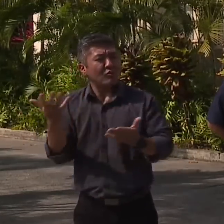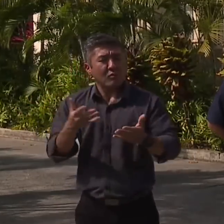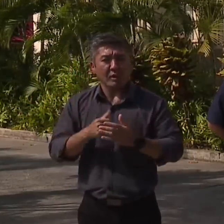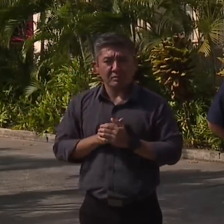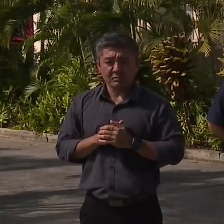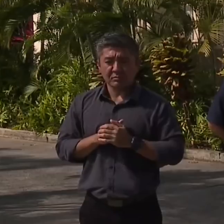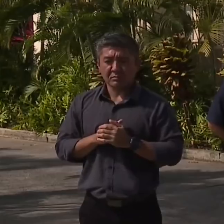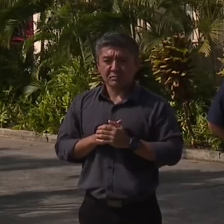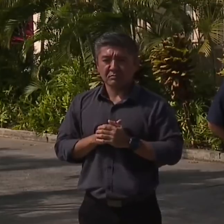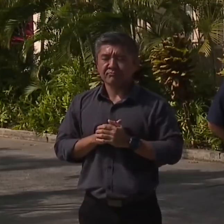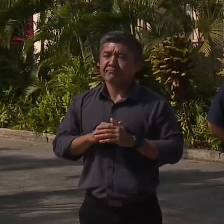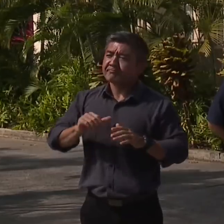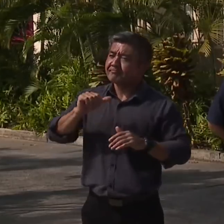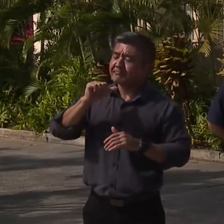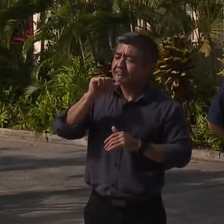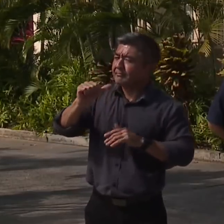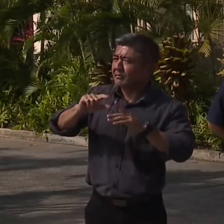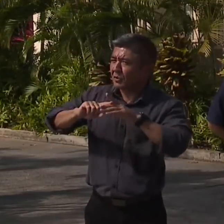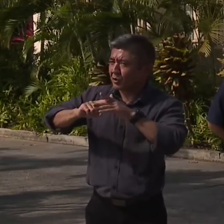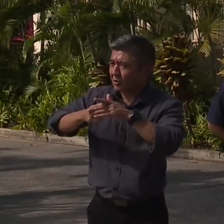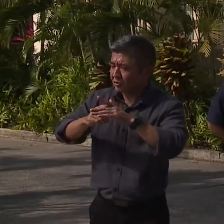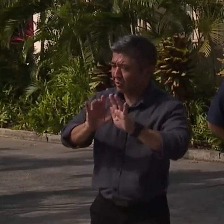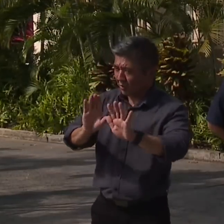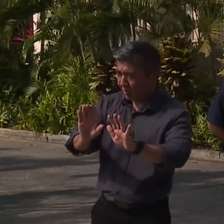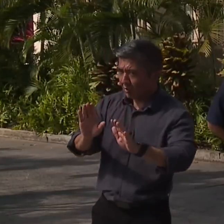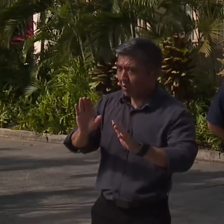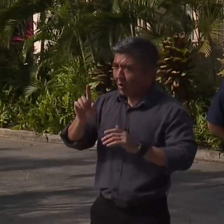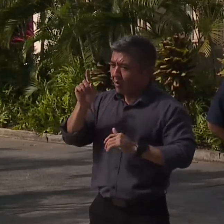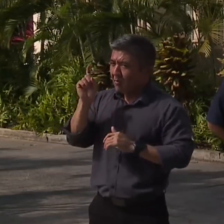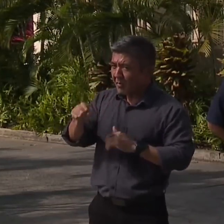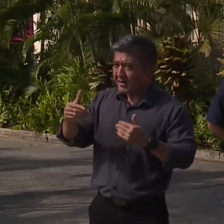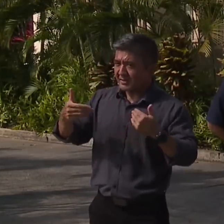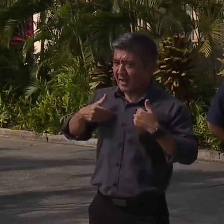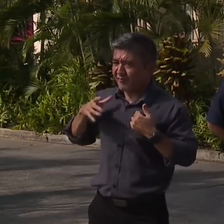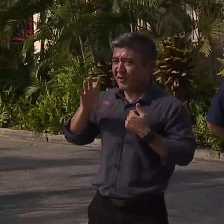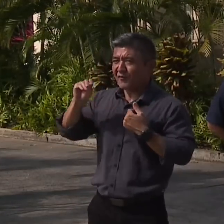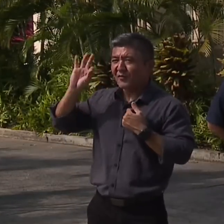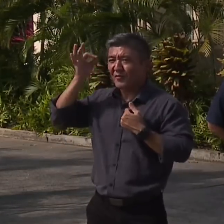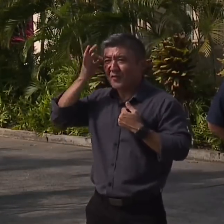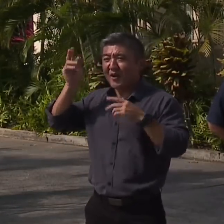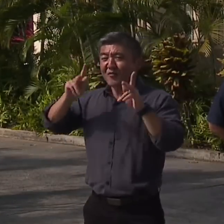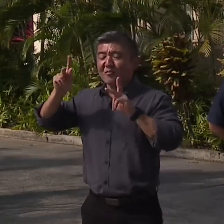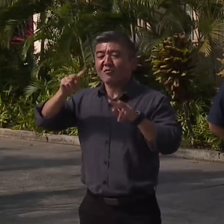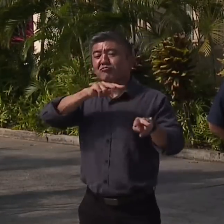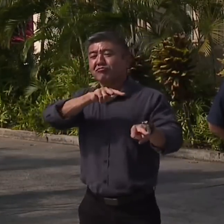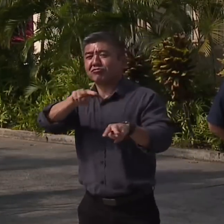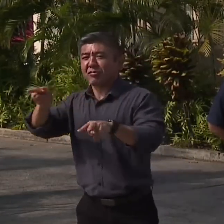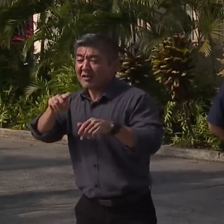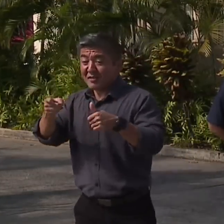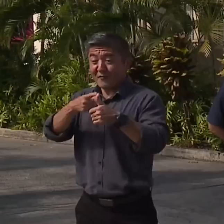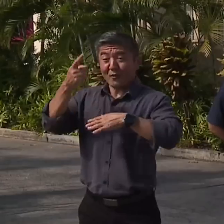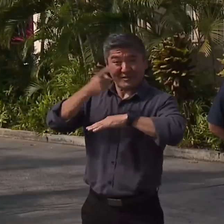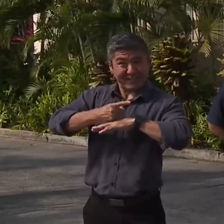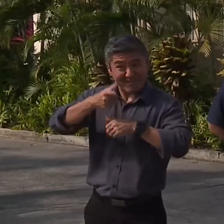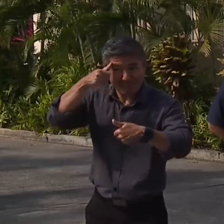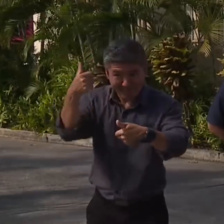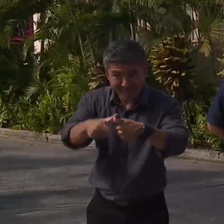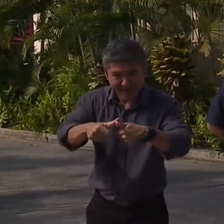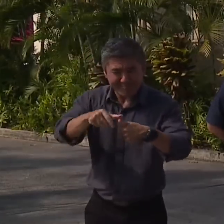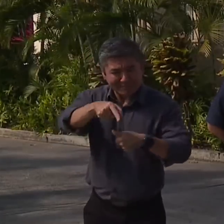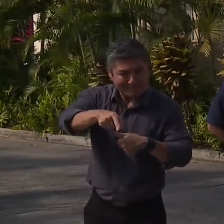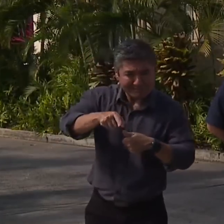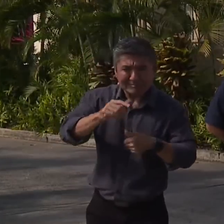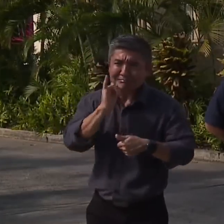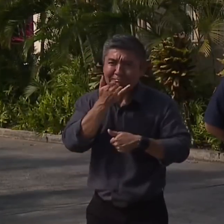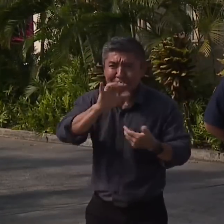start until we had the 50 federal folks to overlook what we did on a city level. As you know, we had a hiccup on the first day, but given the